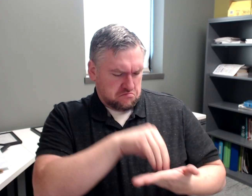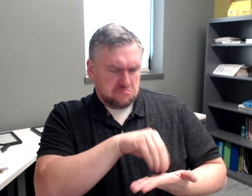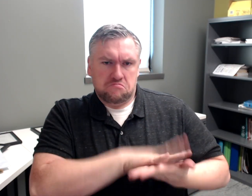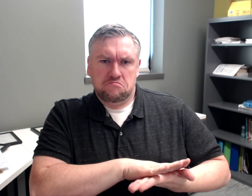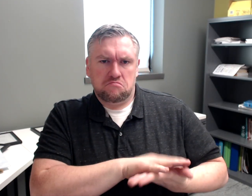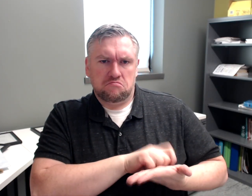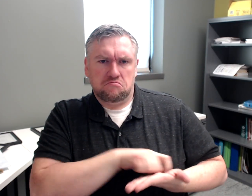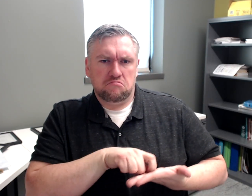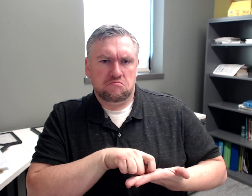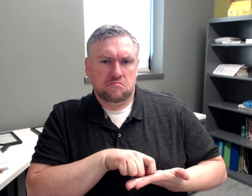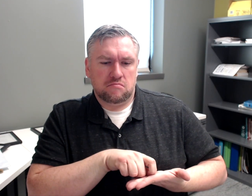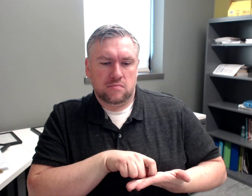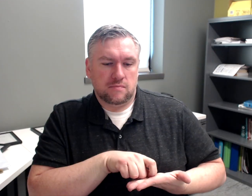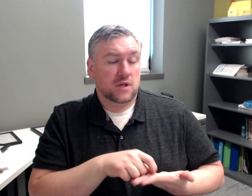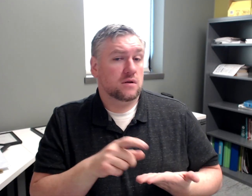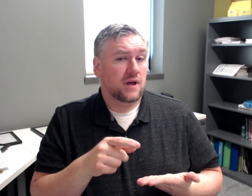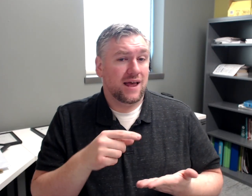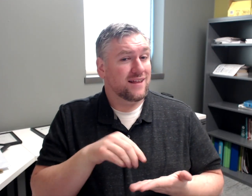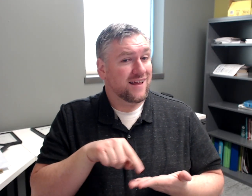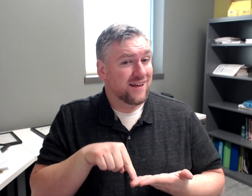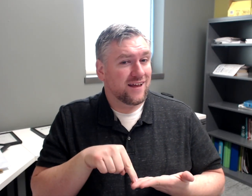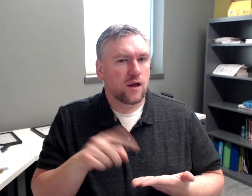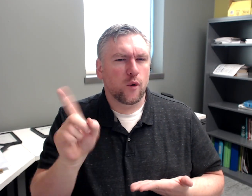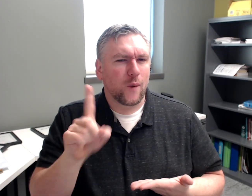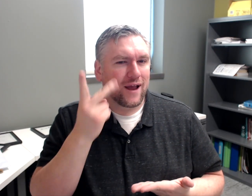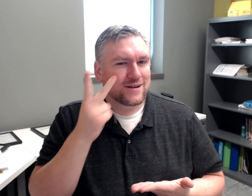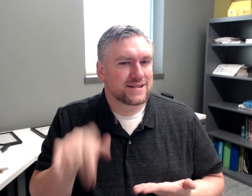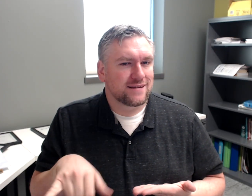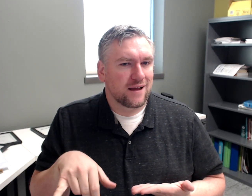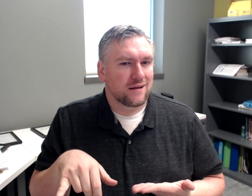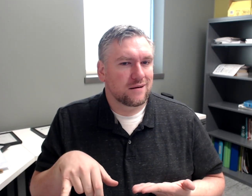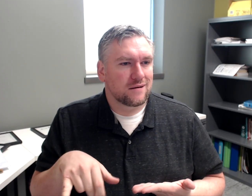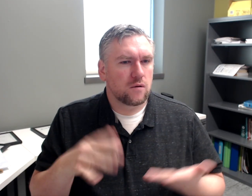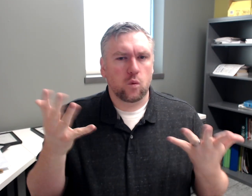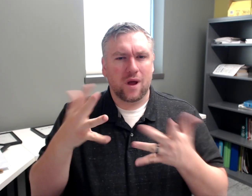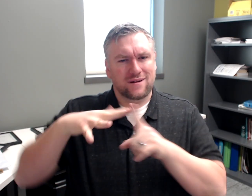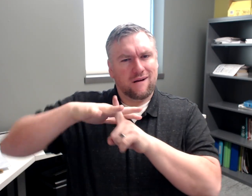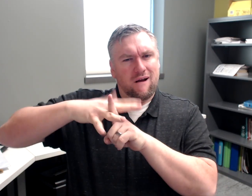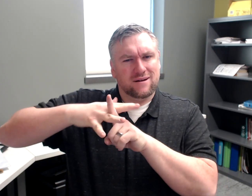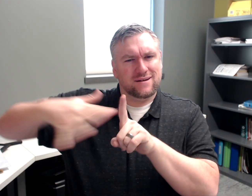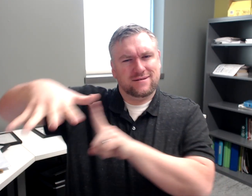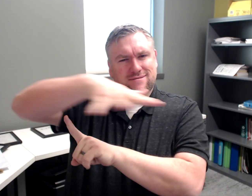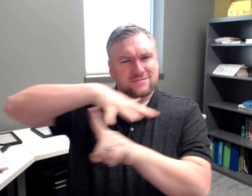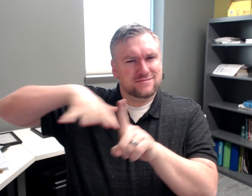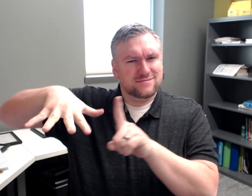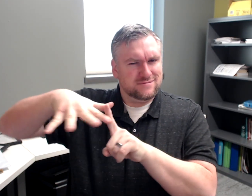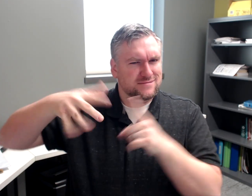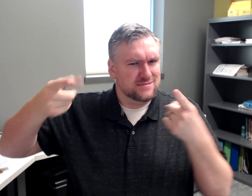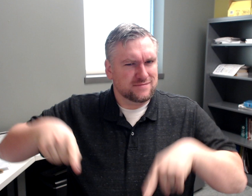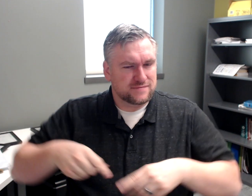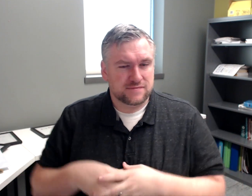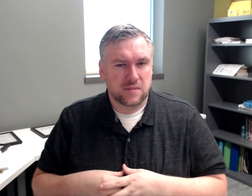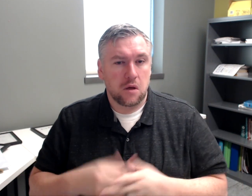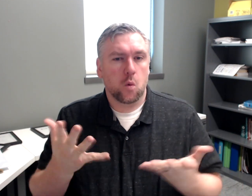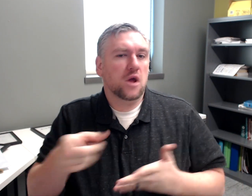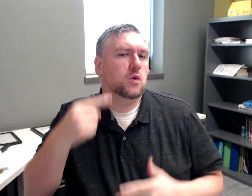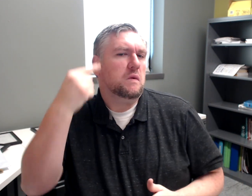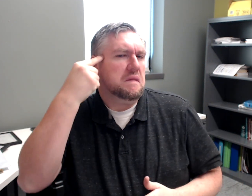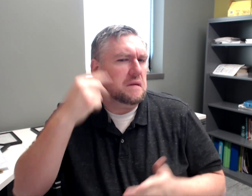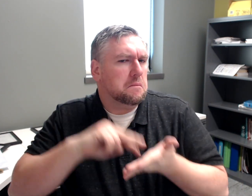that's interesting. They put it down. And where did they see it? What was the context? What was the environment that they saw that